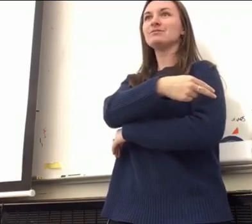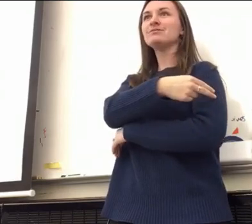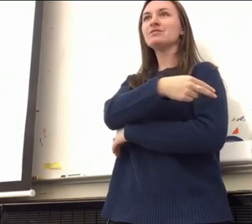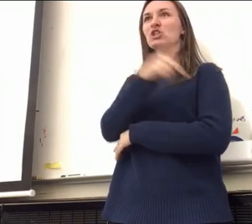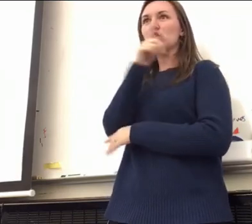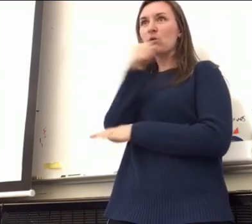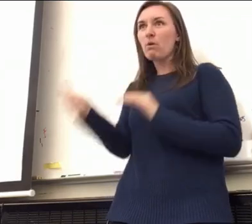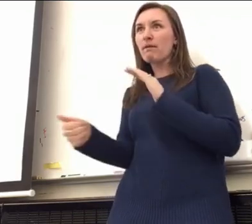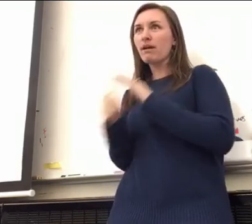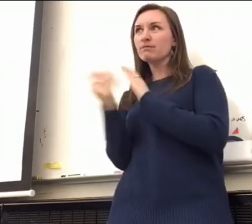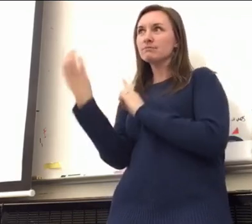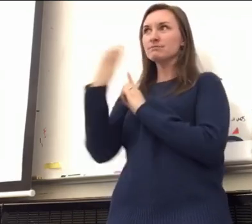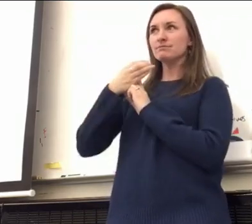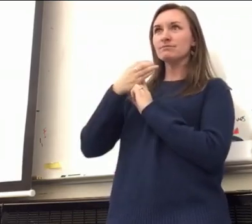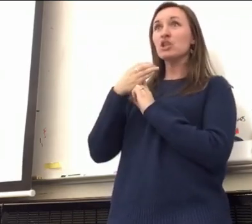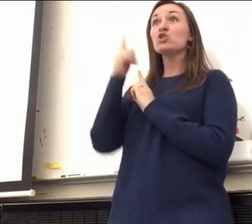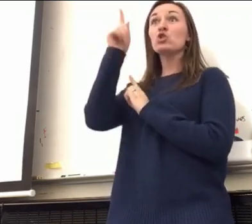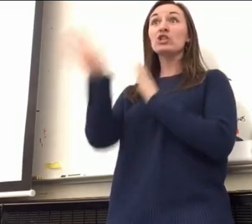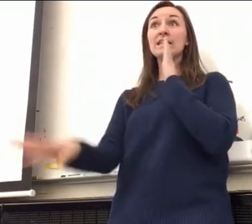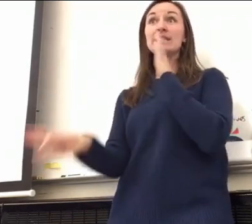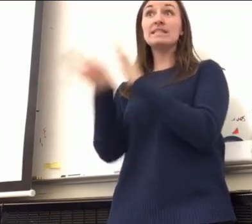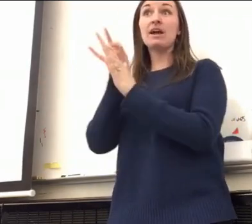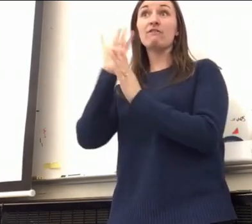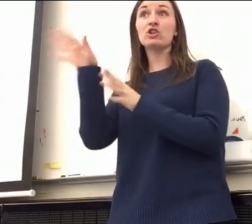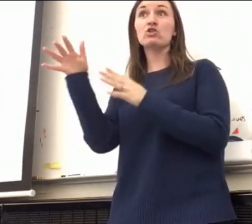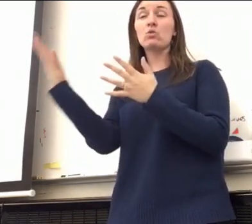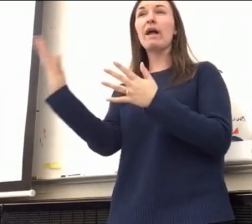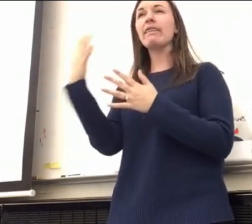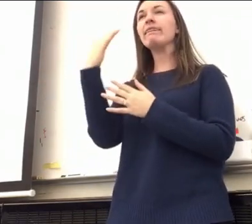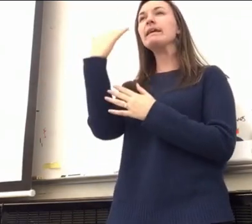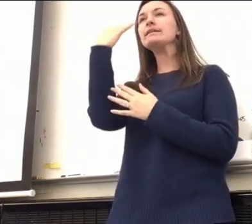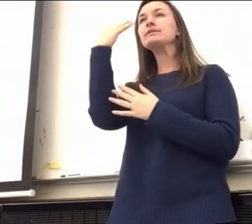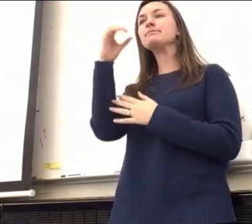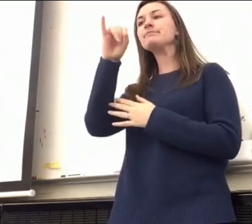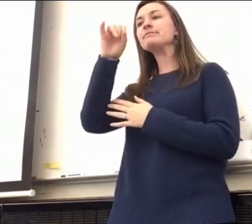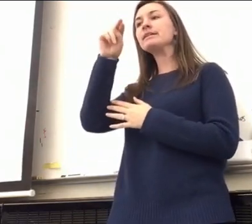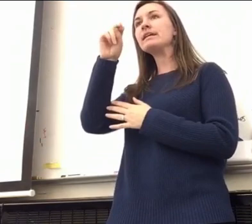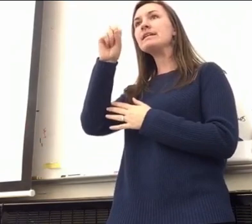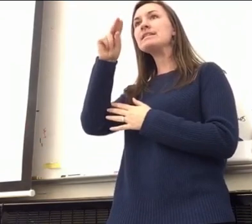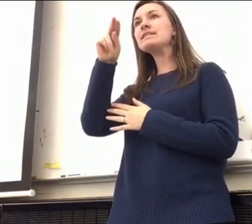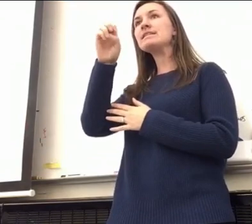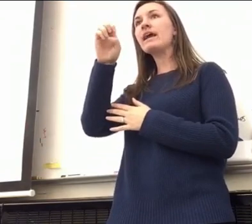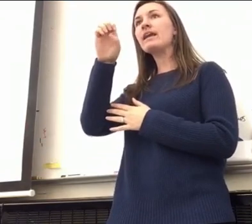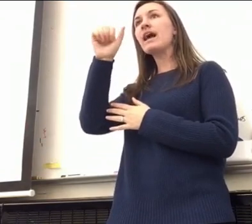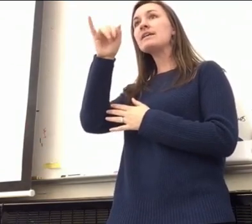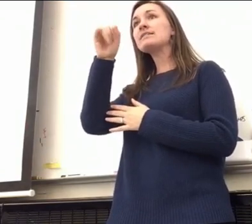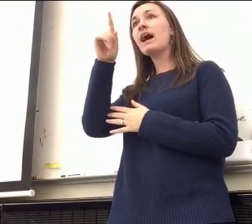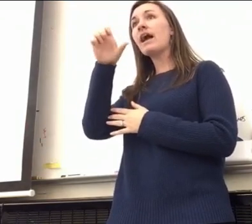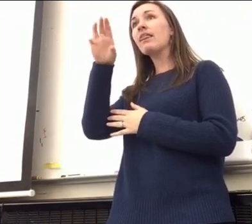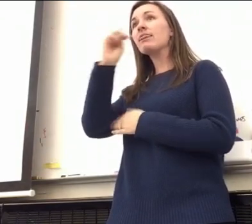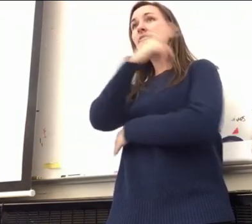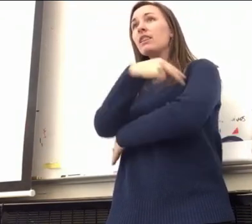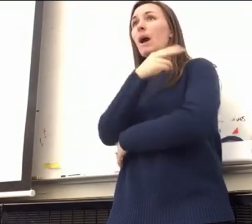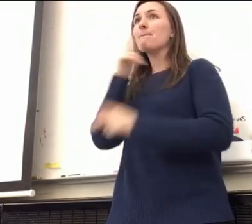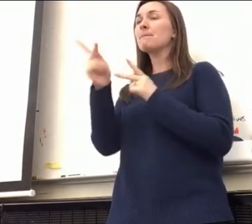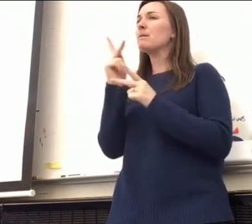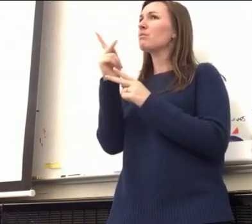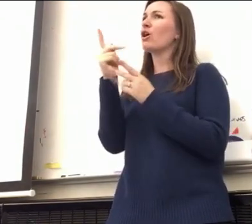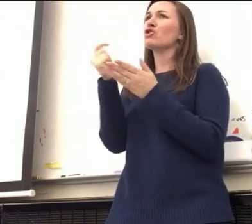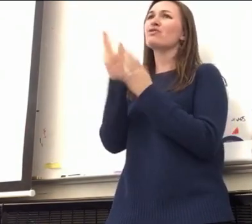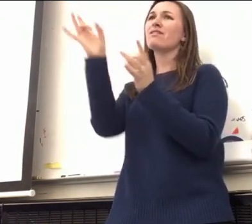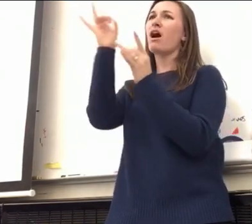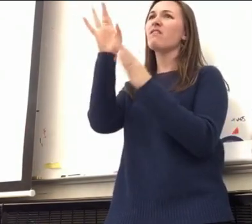hospital, she discovers that these insane asylum inmates are going to be treated awfully. They're going to be beat, kicked,